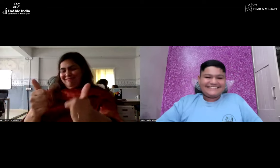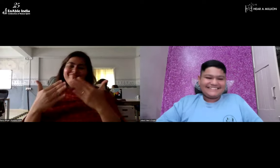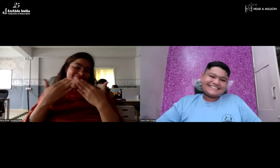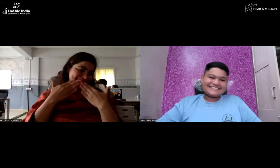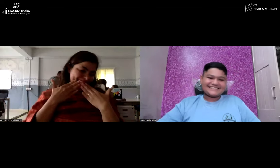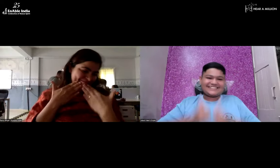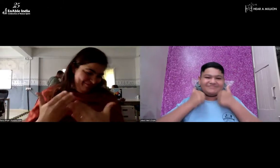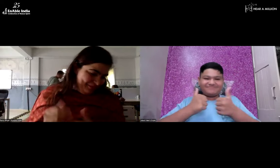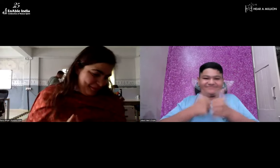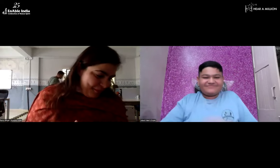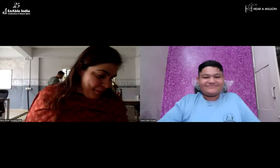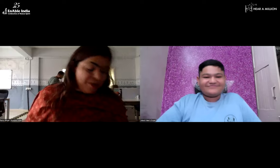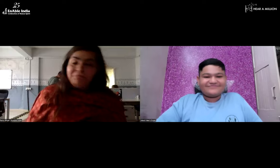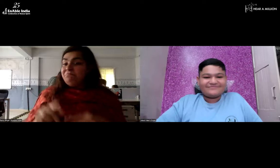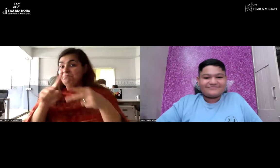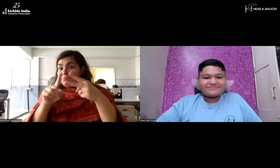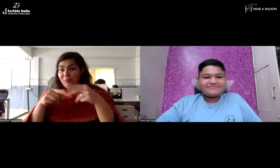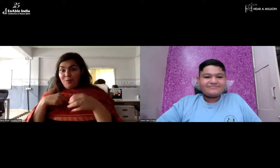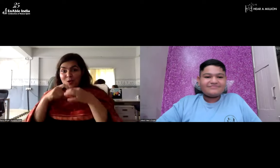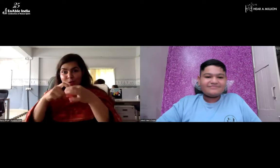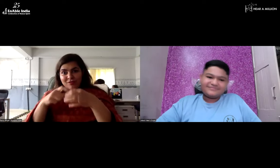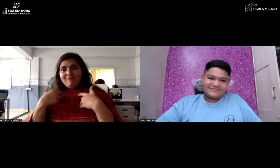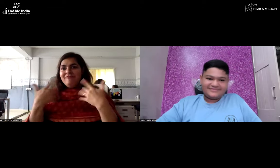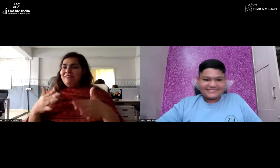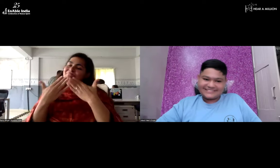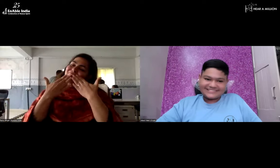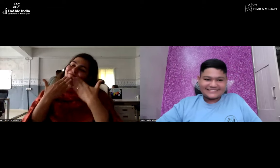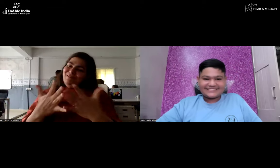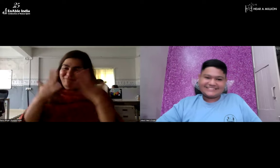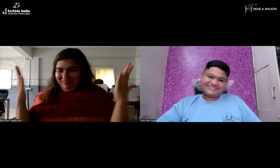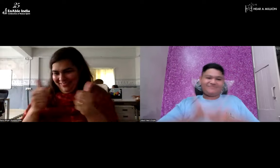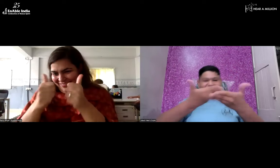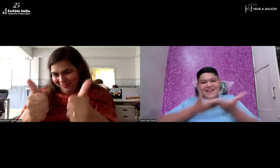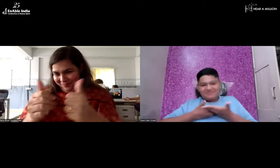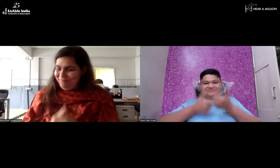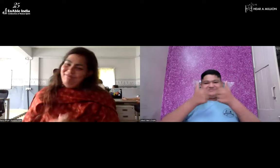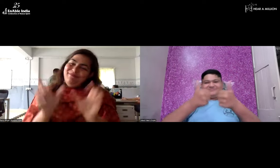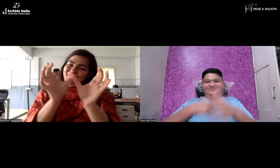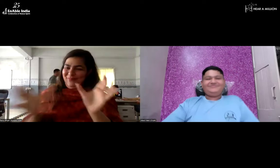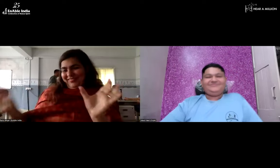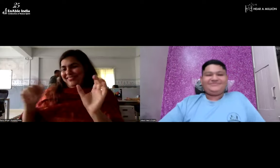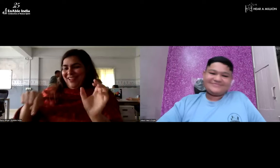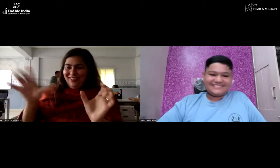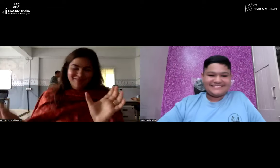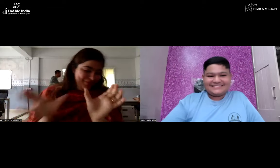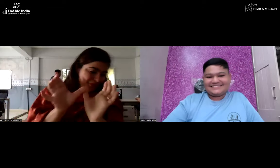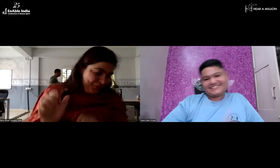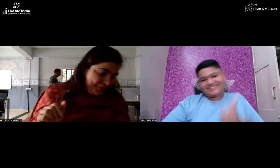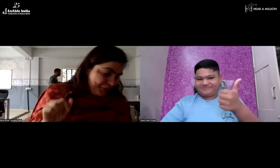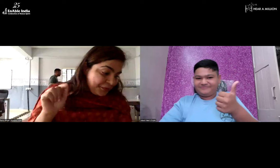happening. Like all the experts move out of India. Like the CEO of Google is also Indian. Why are they going